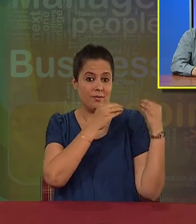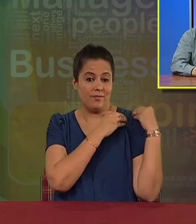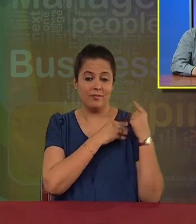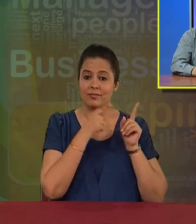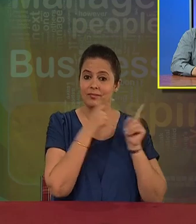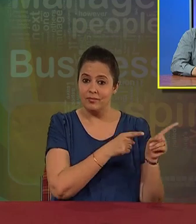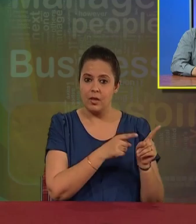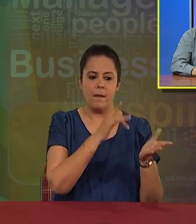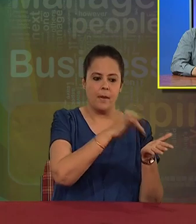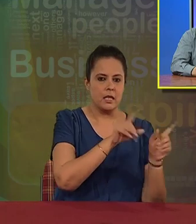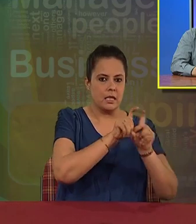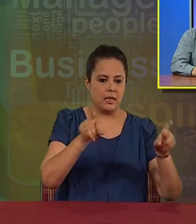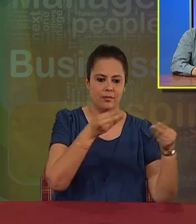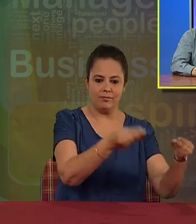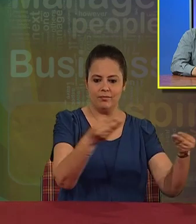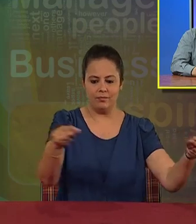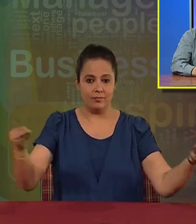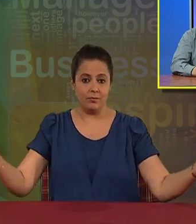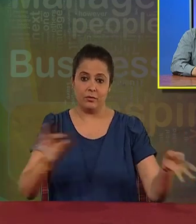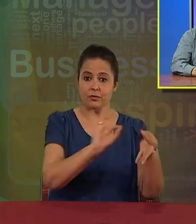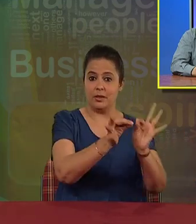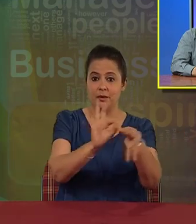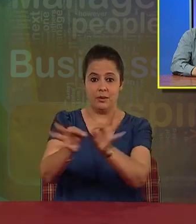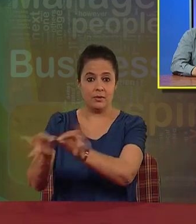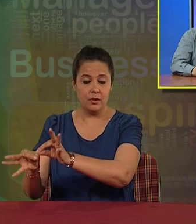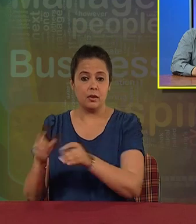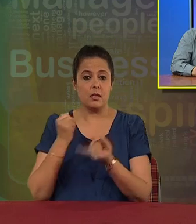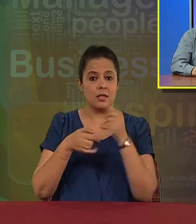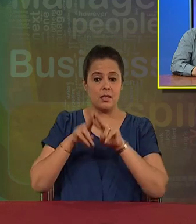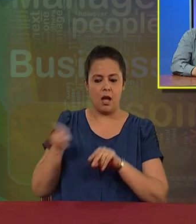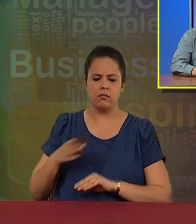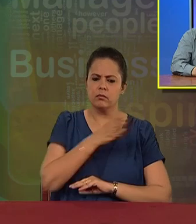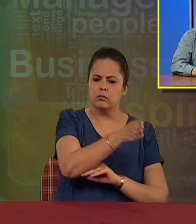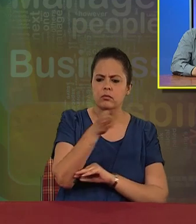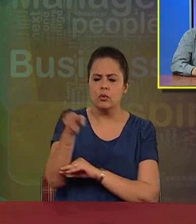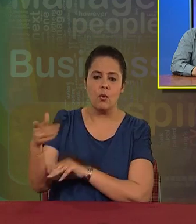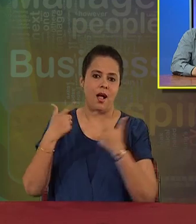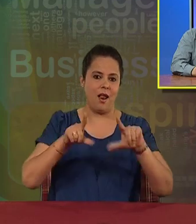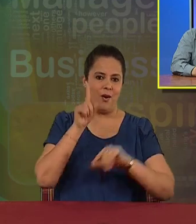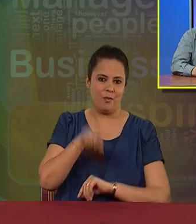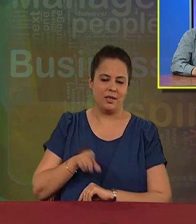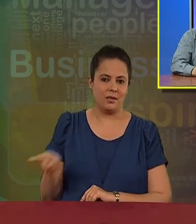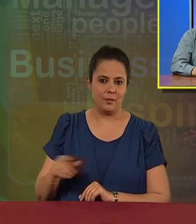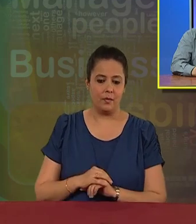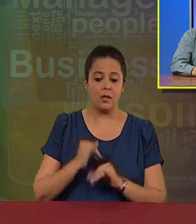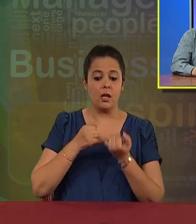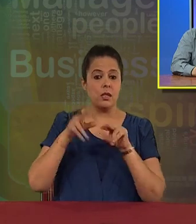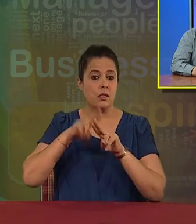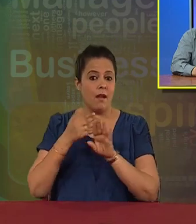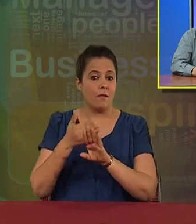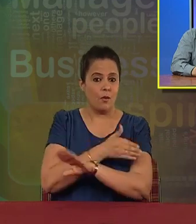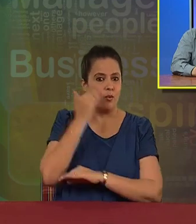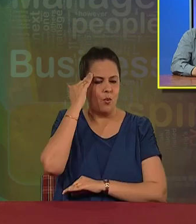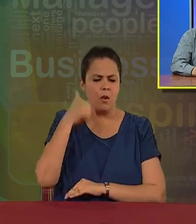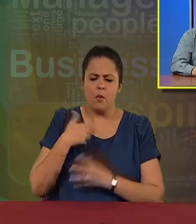to fix the place of each and everything, and it should be made available to all the employees. They should know what things are